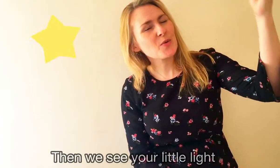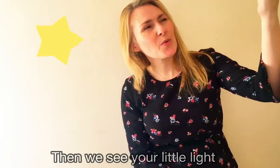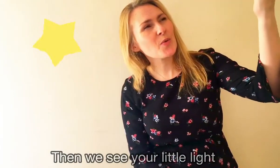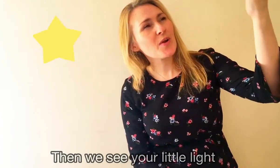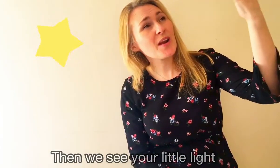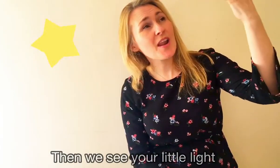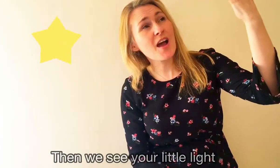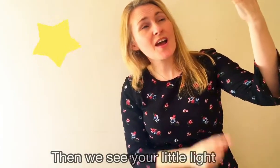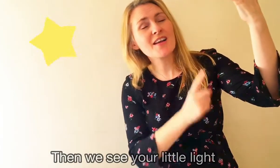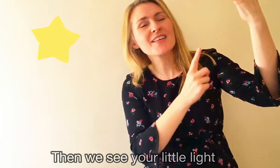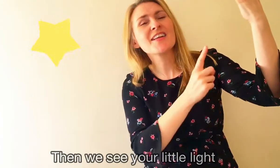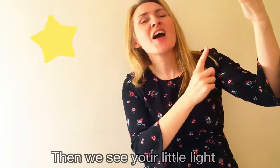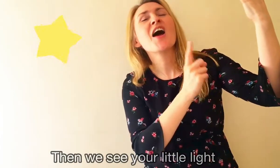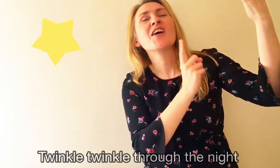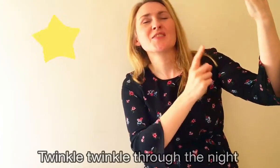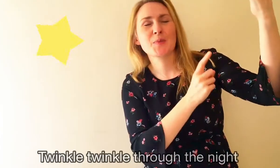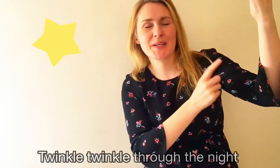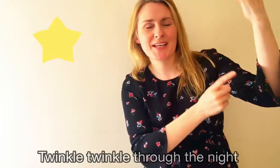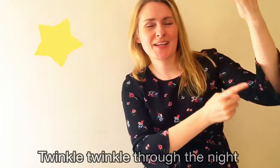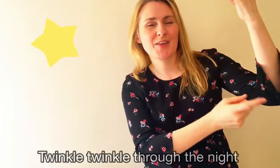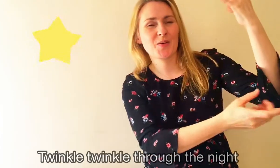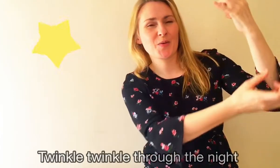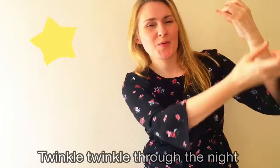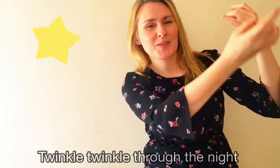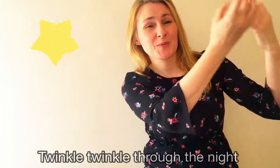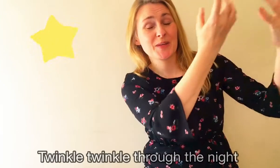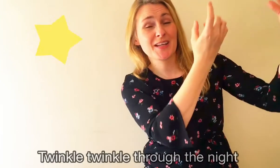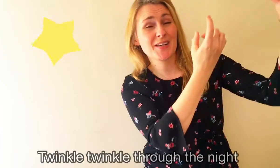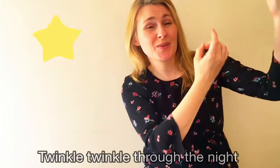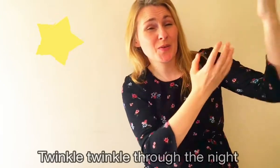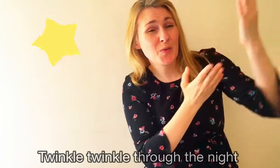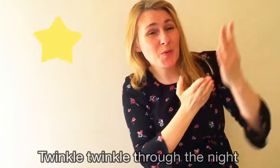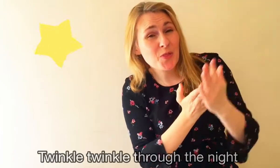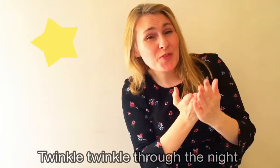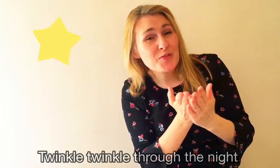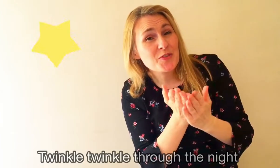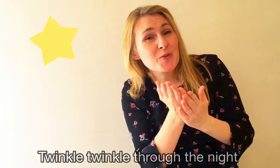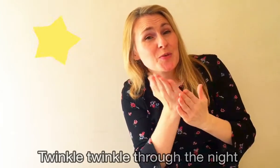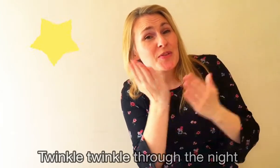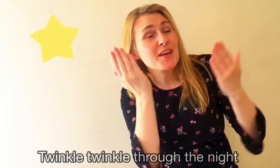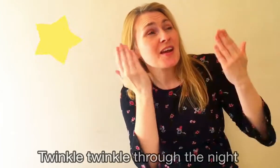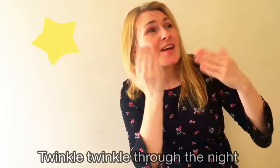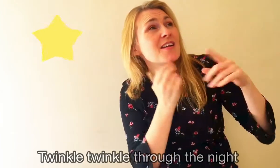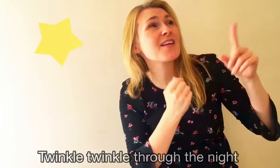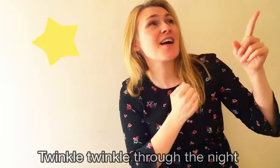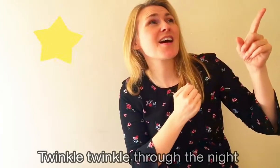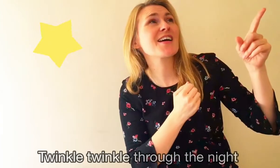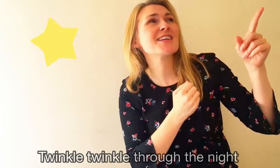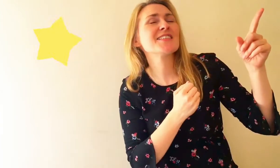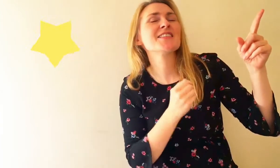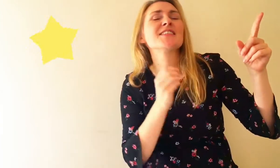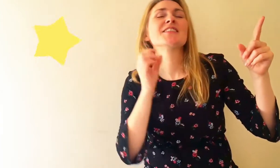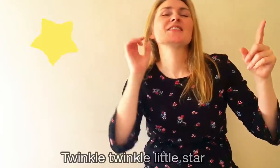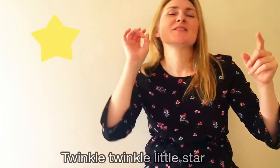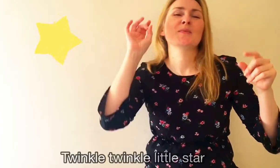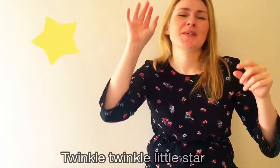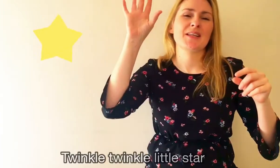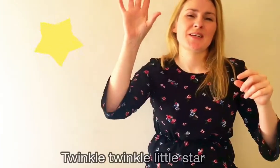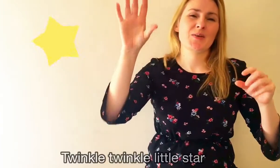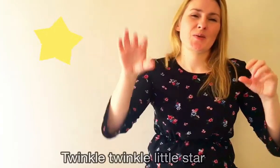light Twinkle twinkle all the night Twinkle